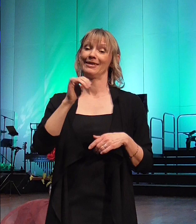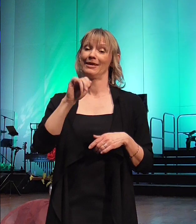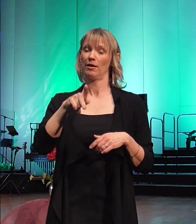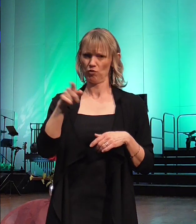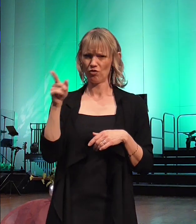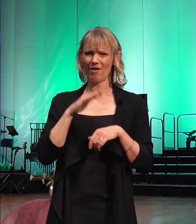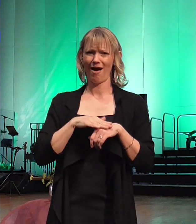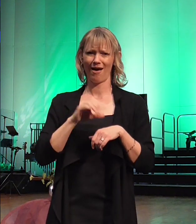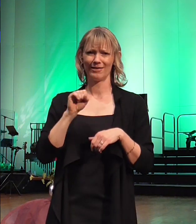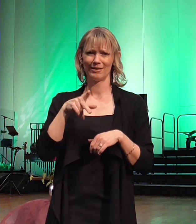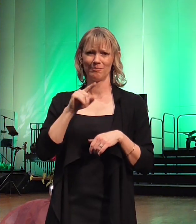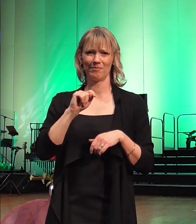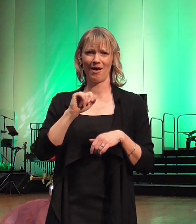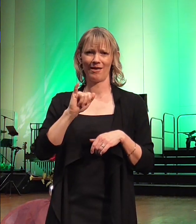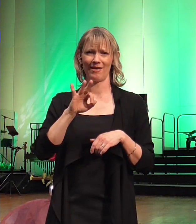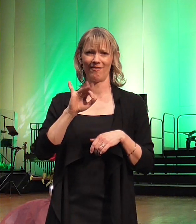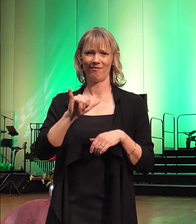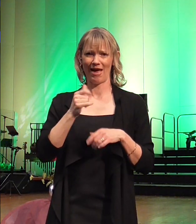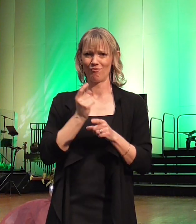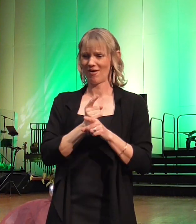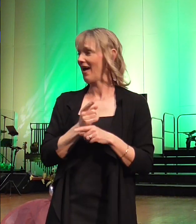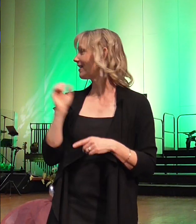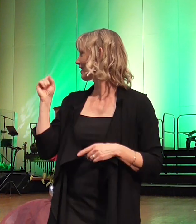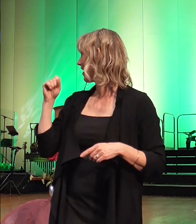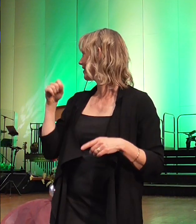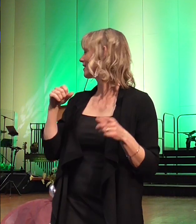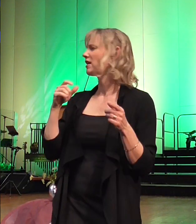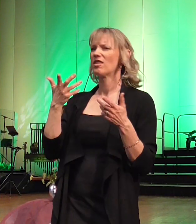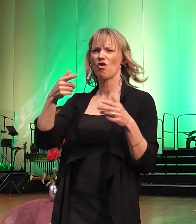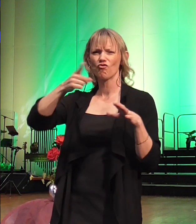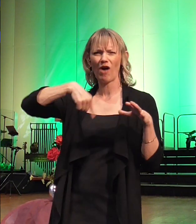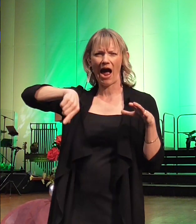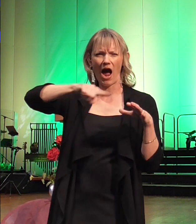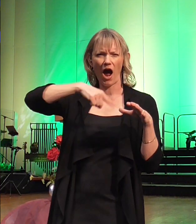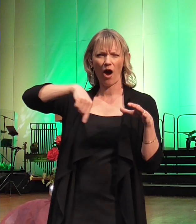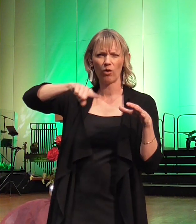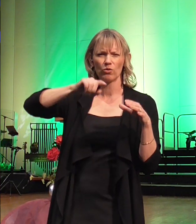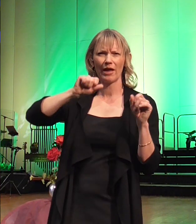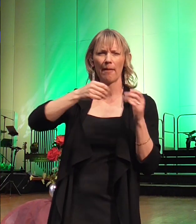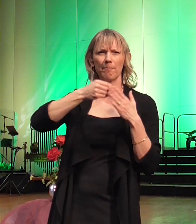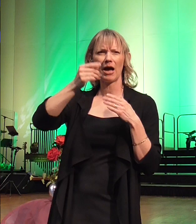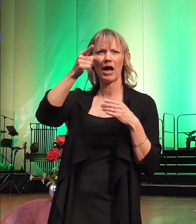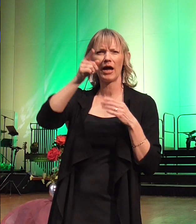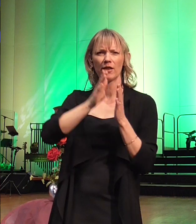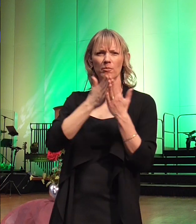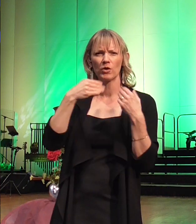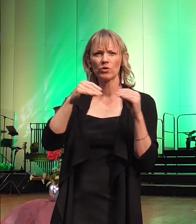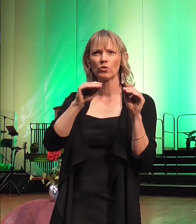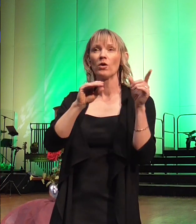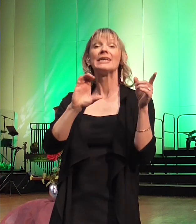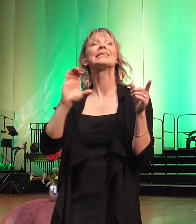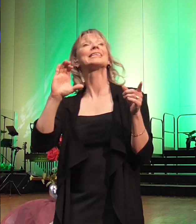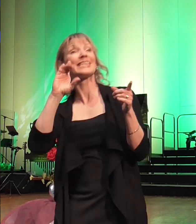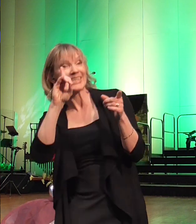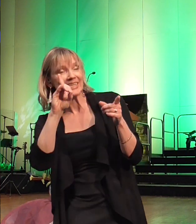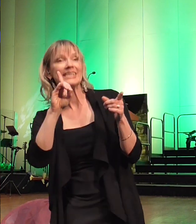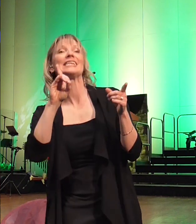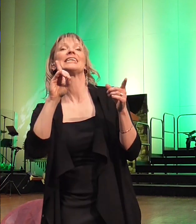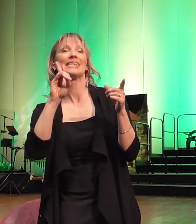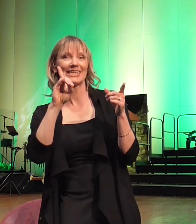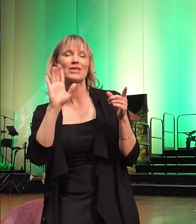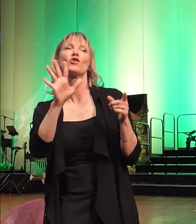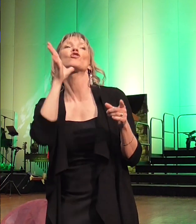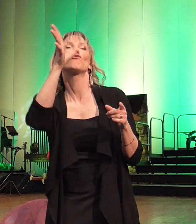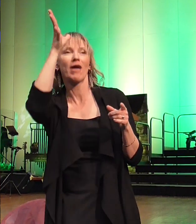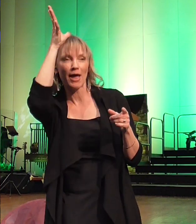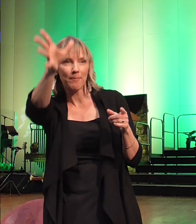Spotify. Did you know that? I am. Yes, and you're on, what are those round circular things? So you can get them in the bookstore? CDs. CDs. Your